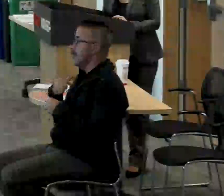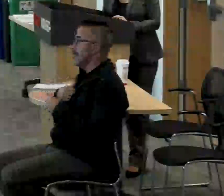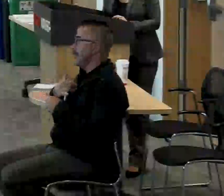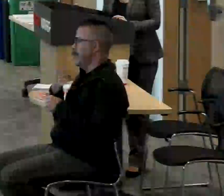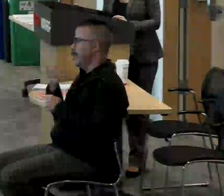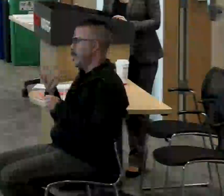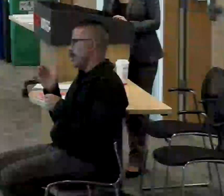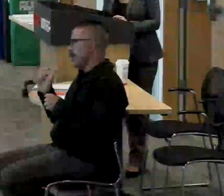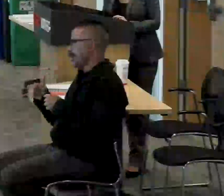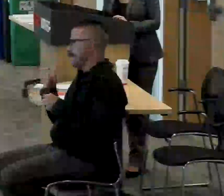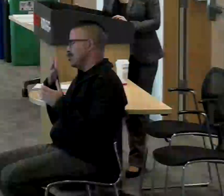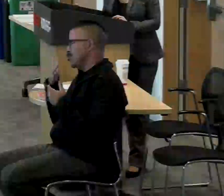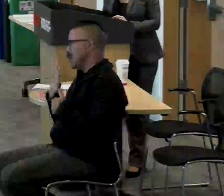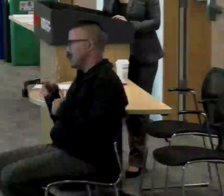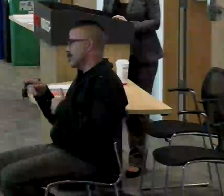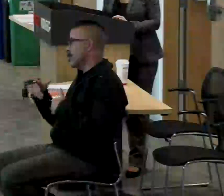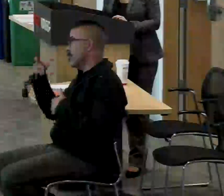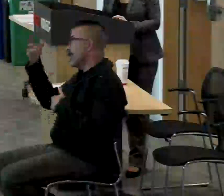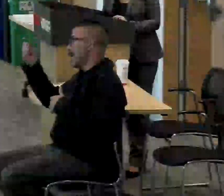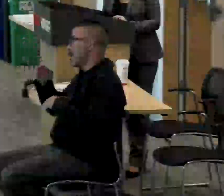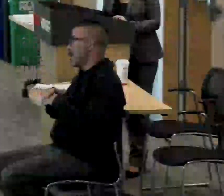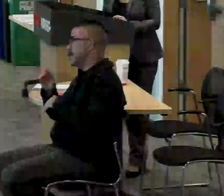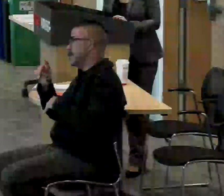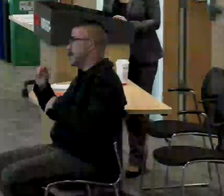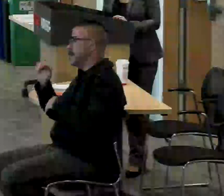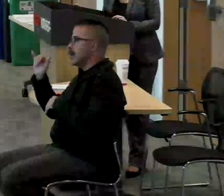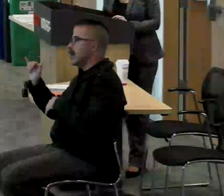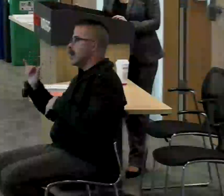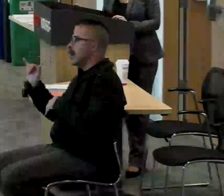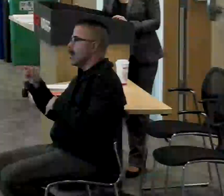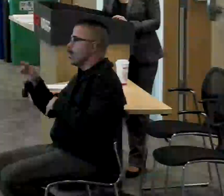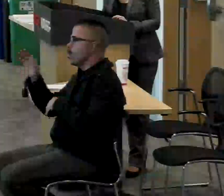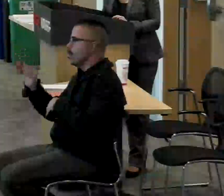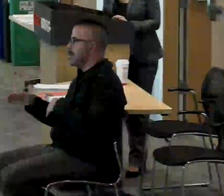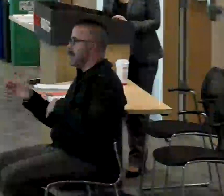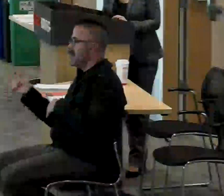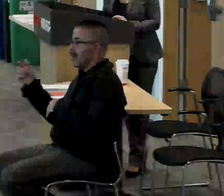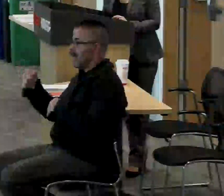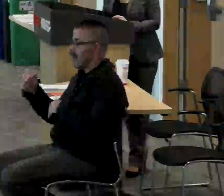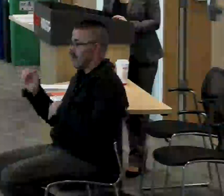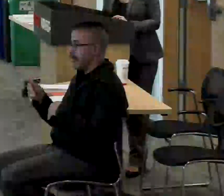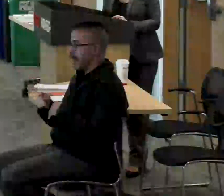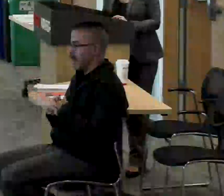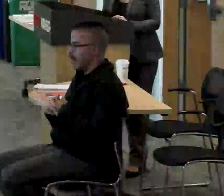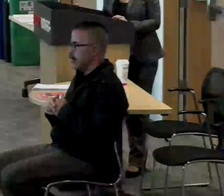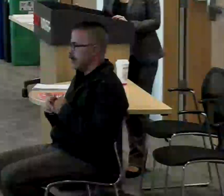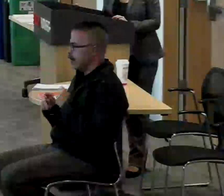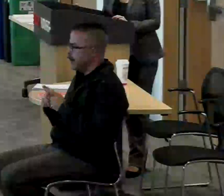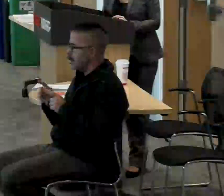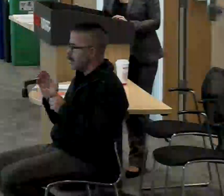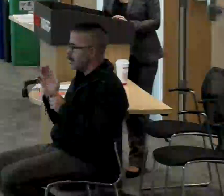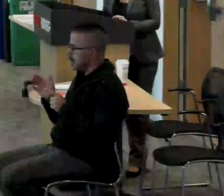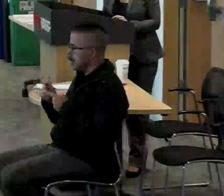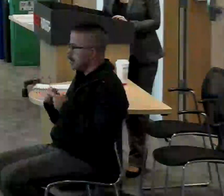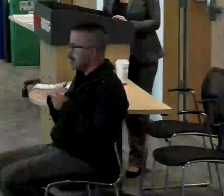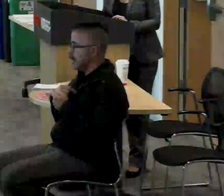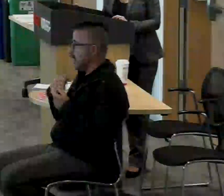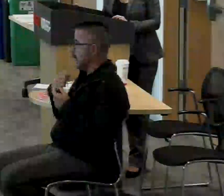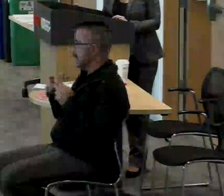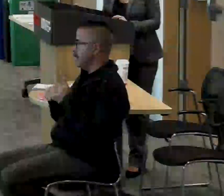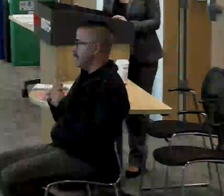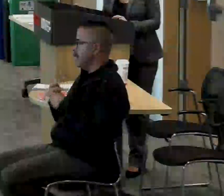on disability, as though you're never coming back or you're not supposed to come back. But it feels to me like these accounts could really change